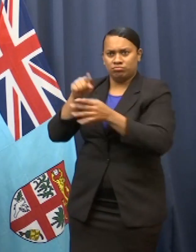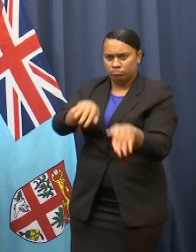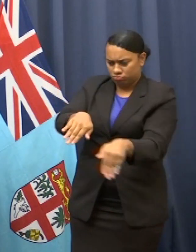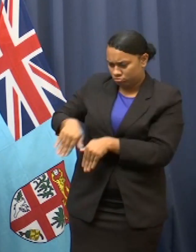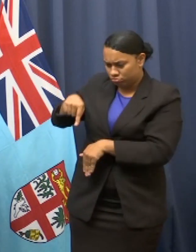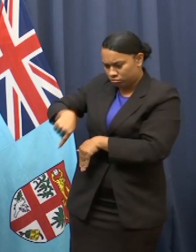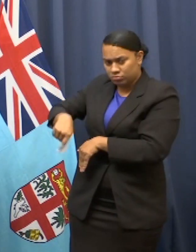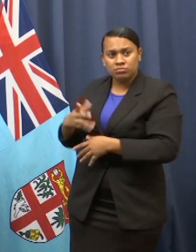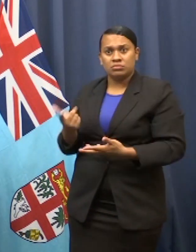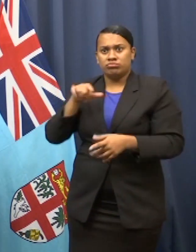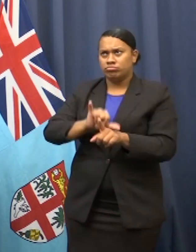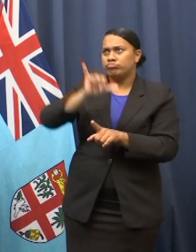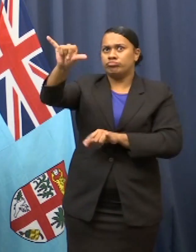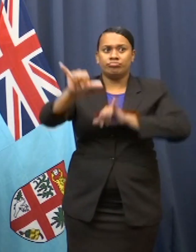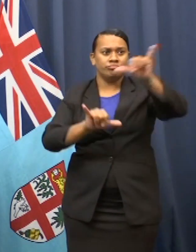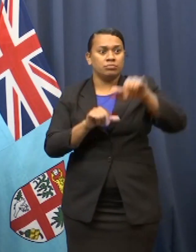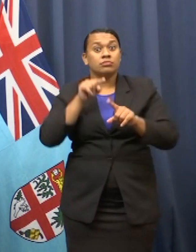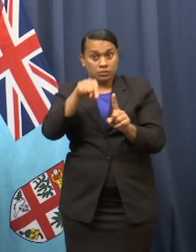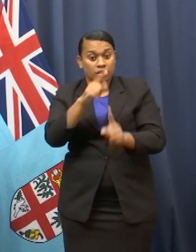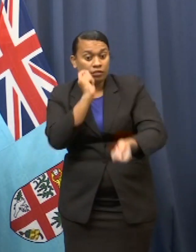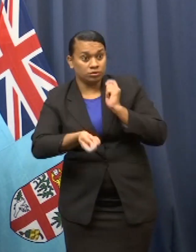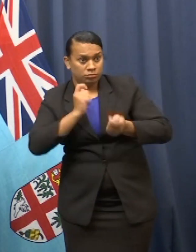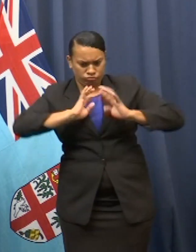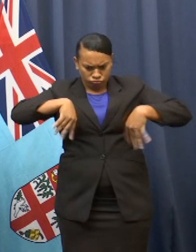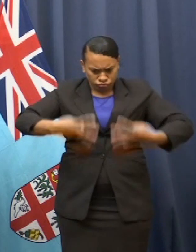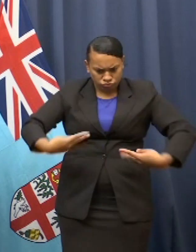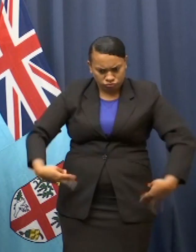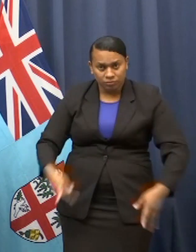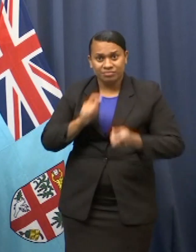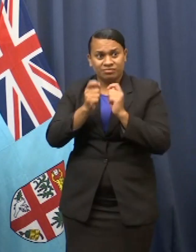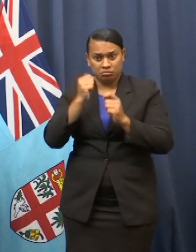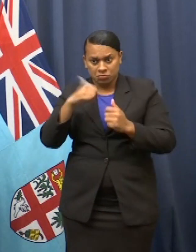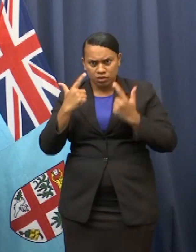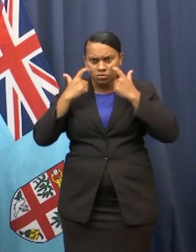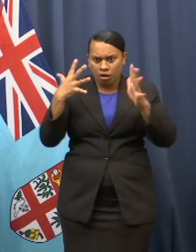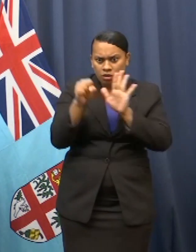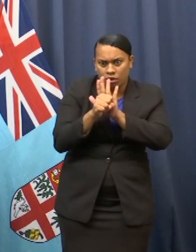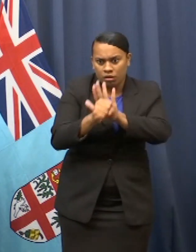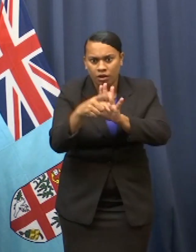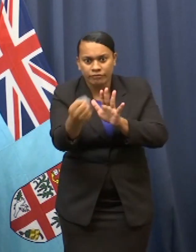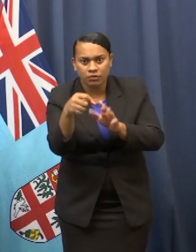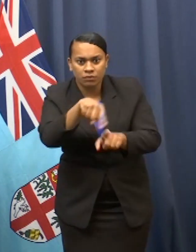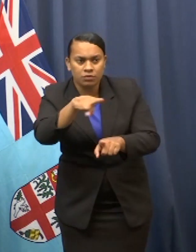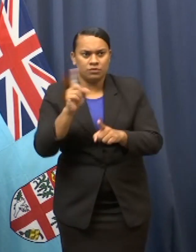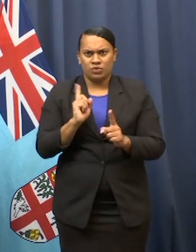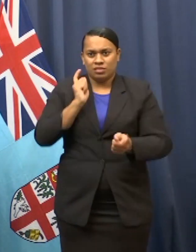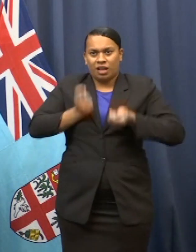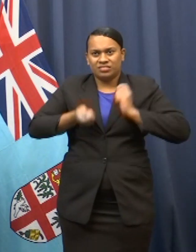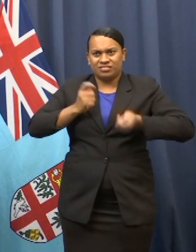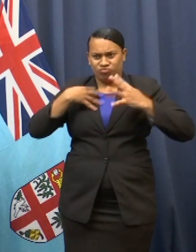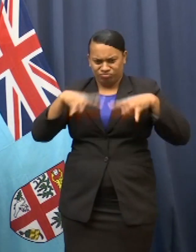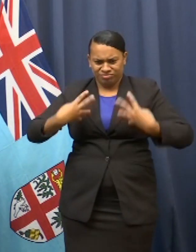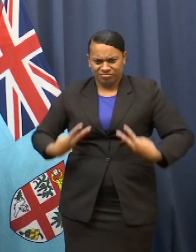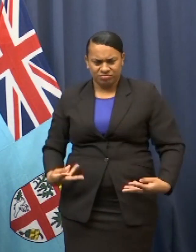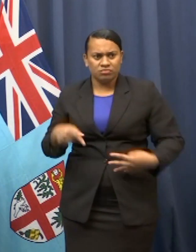be tested if they begin to display symptoms. Meanwhile, 82 passengers have yet to